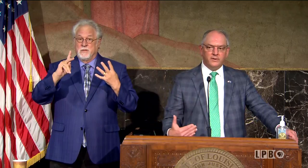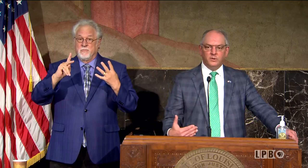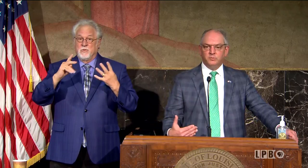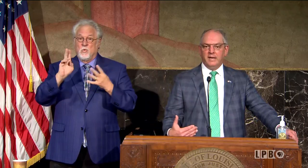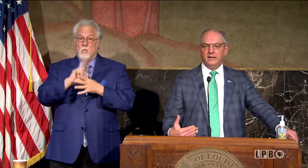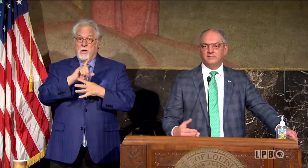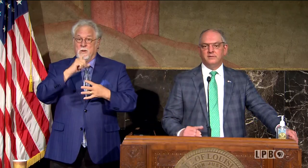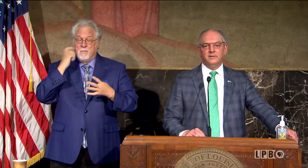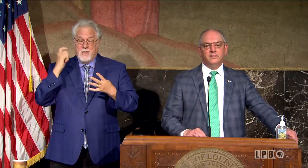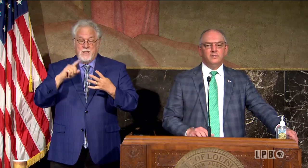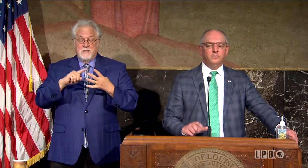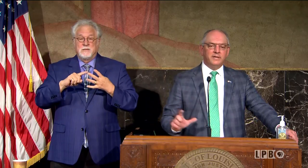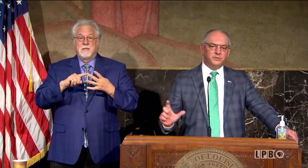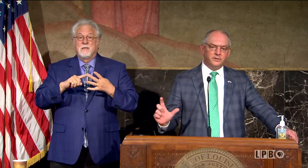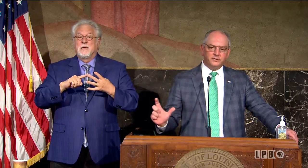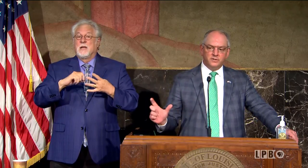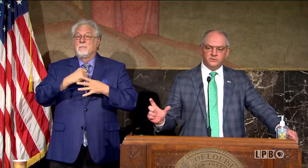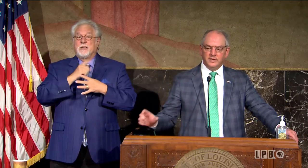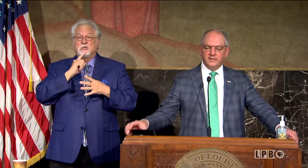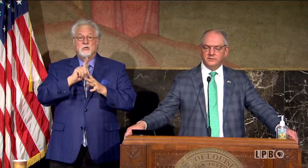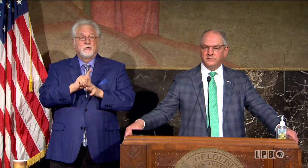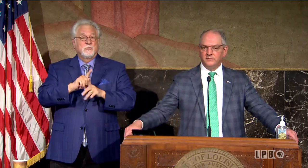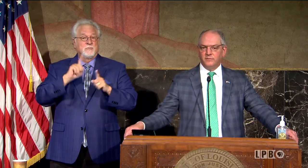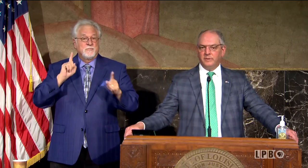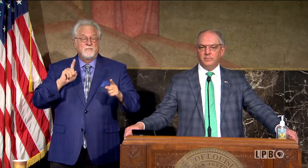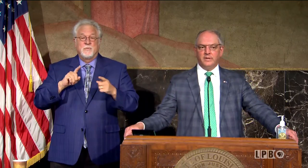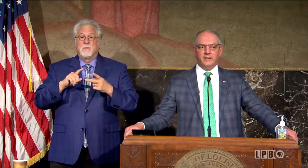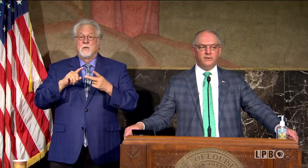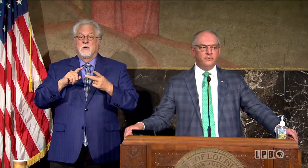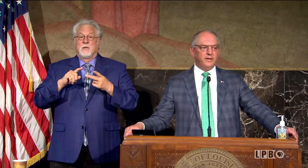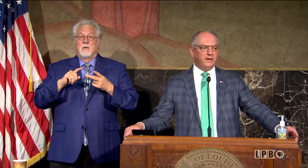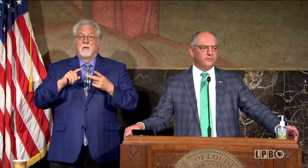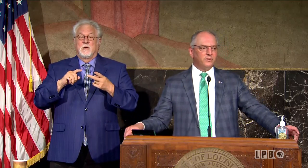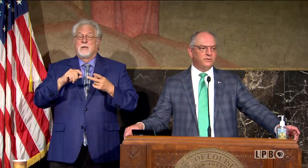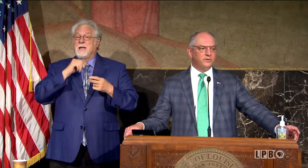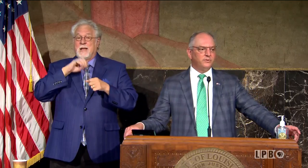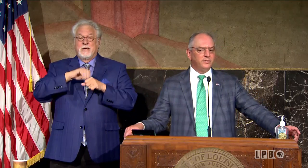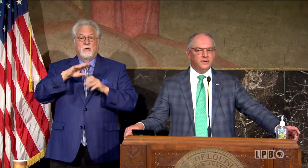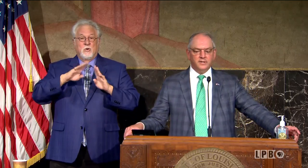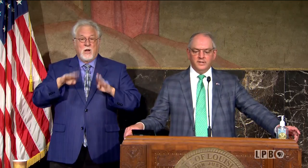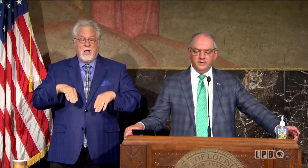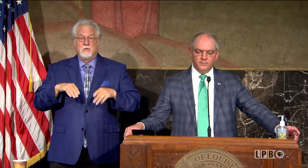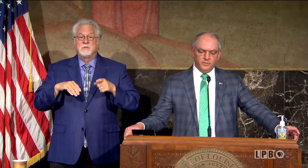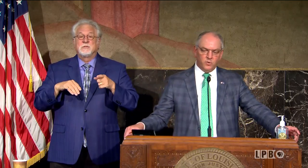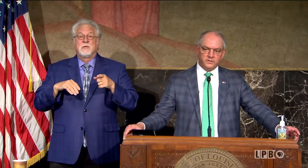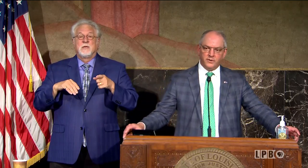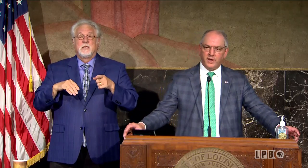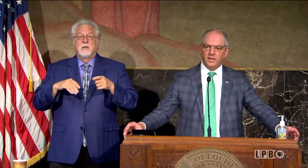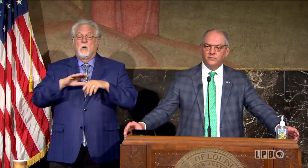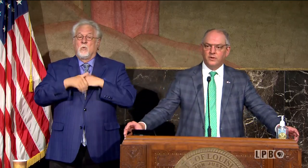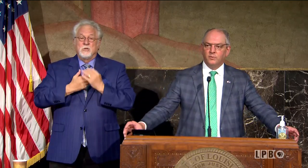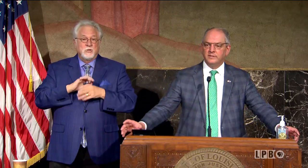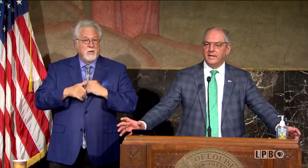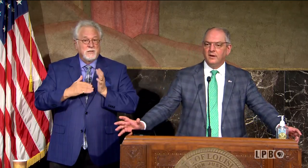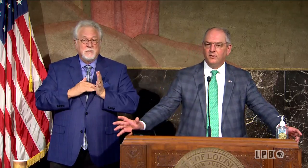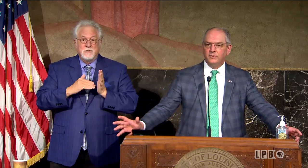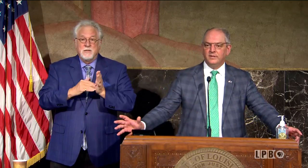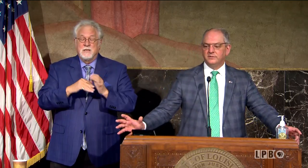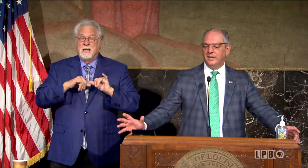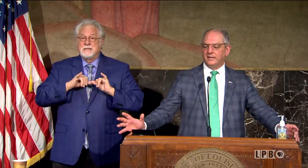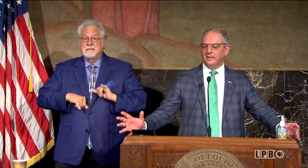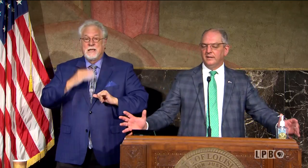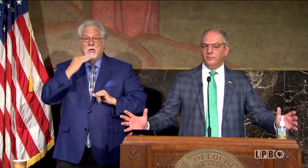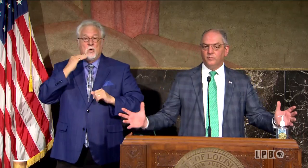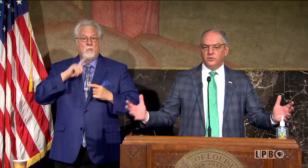who wear those masks, who make sure they're socially distancing from people not in their own household, who wash their hands frequently, stay home